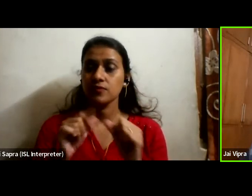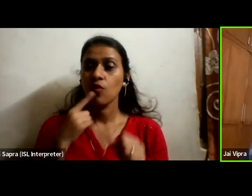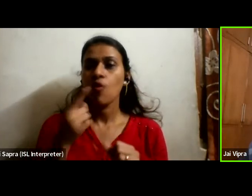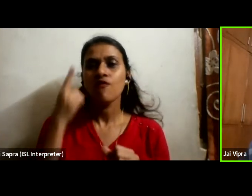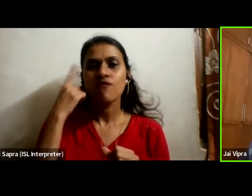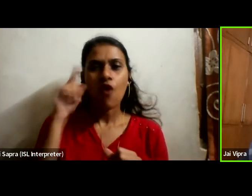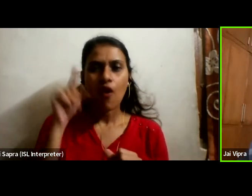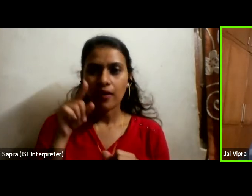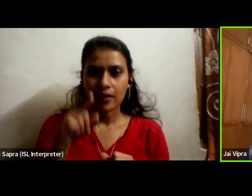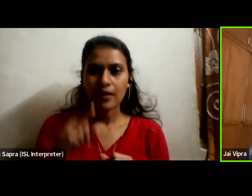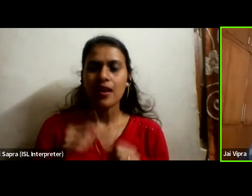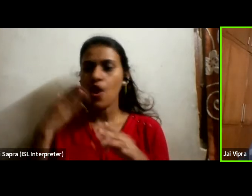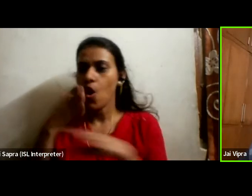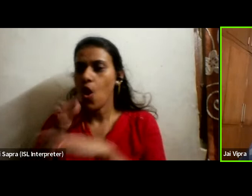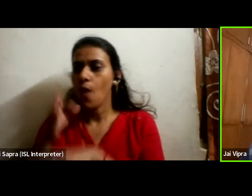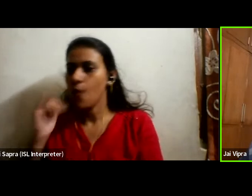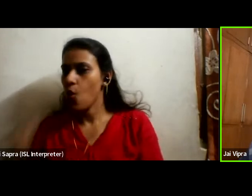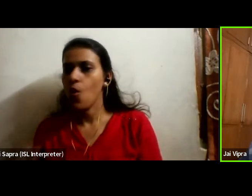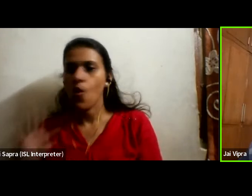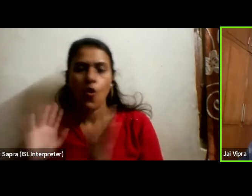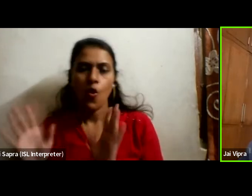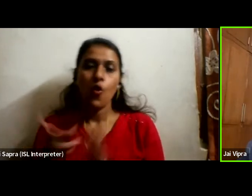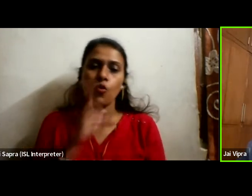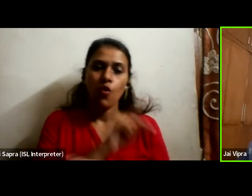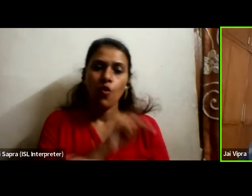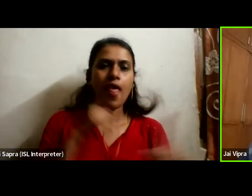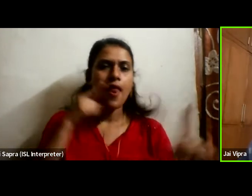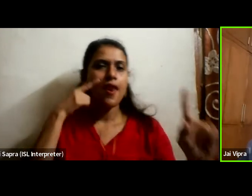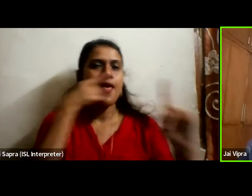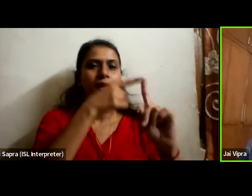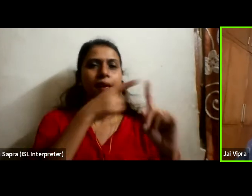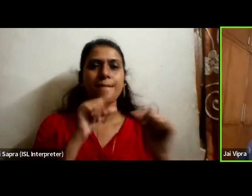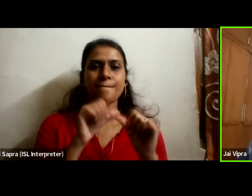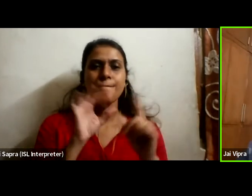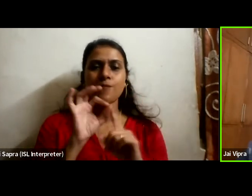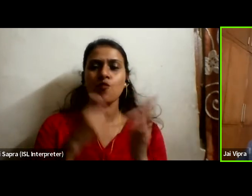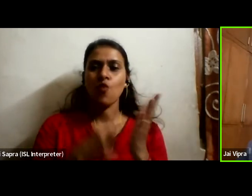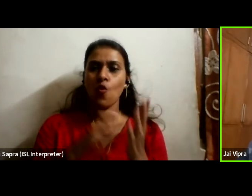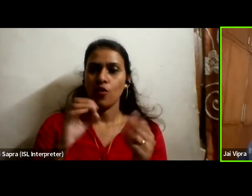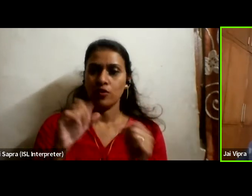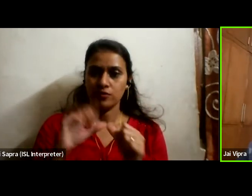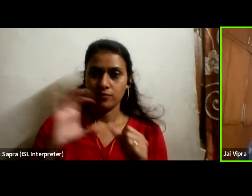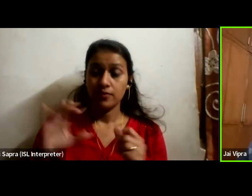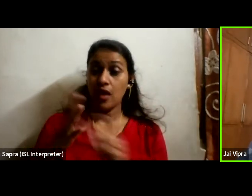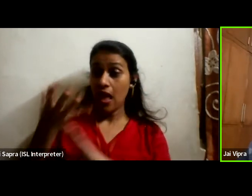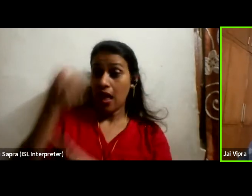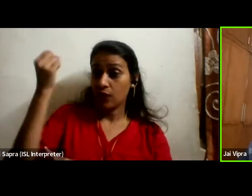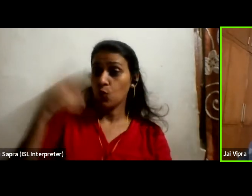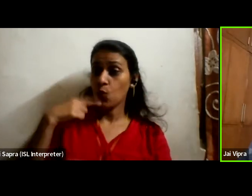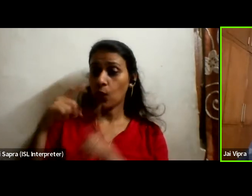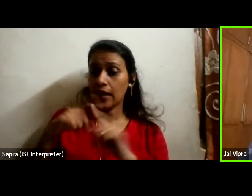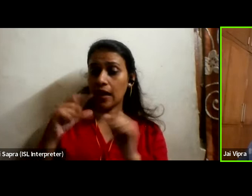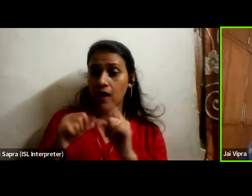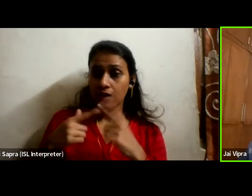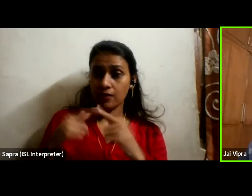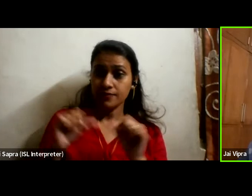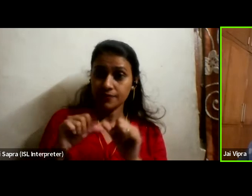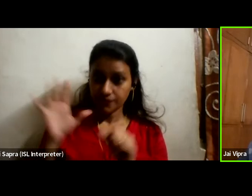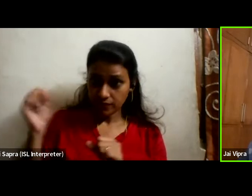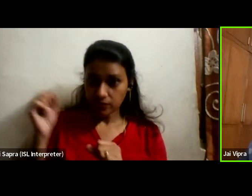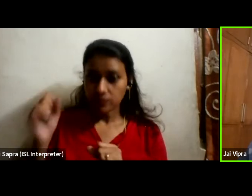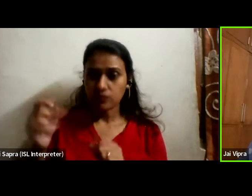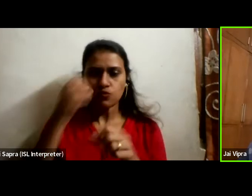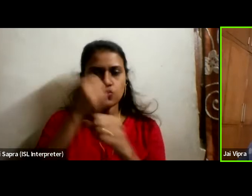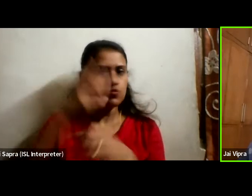instead of harms-based approach? For example, the individual is the owner of the data. This would mean that the government should not be involved